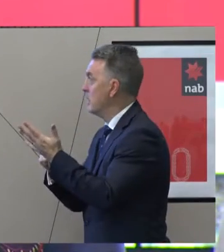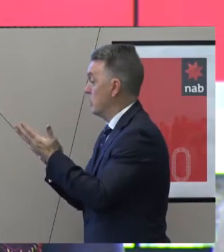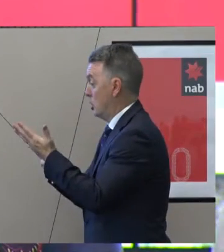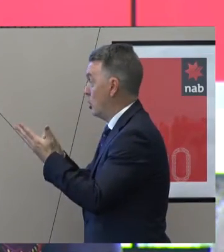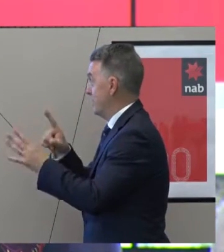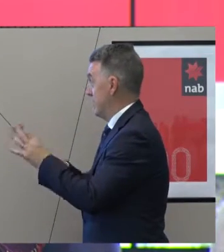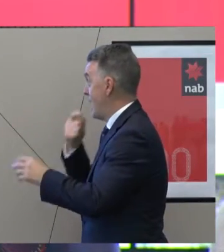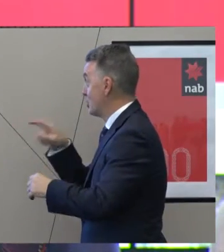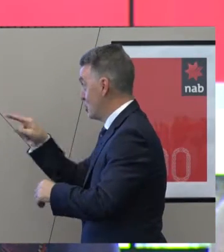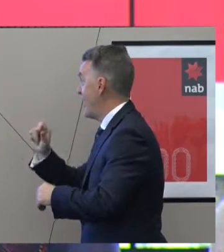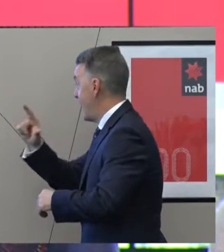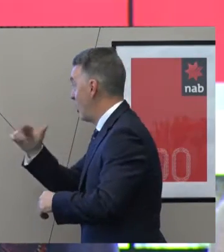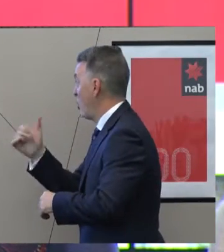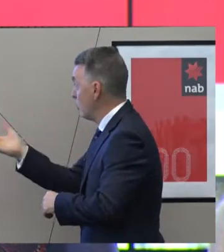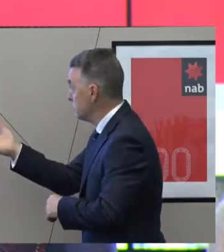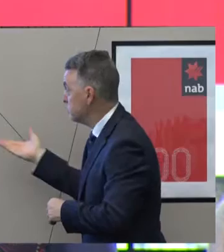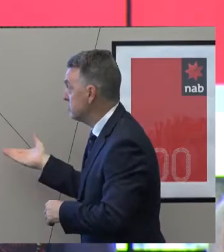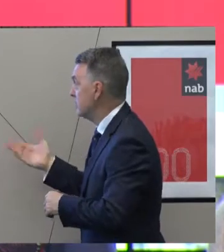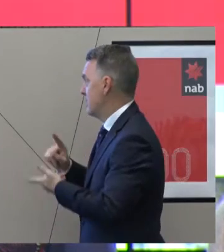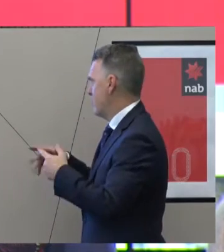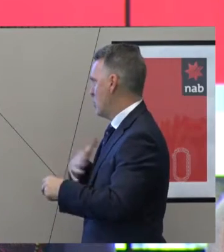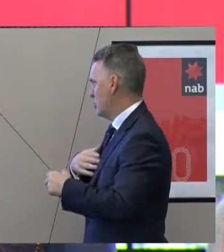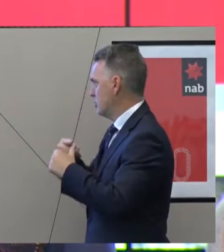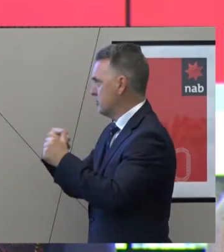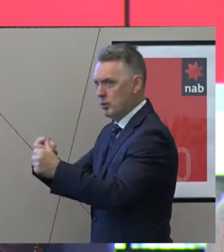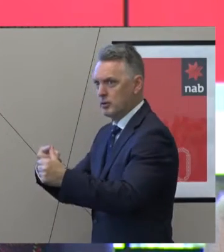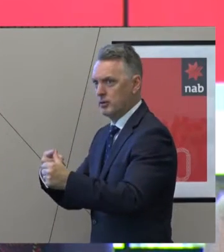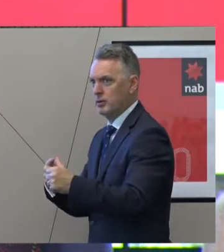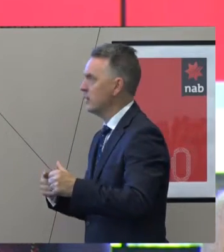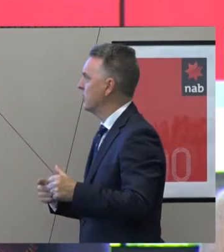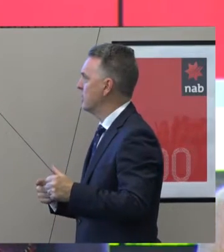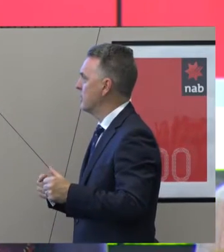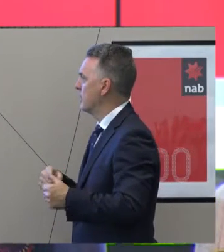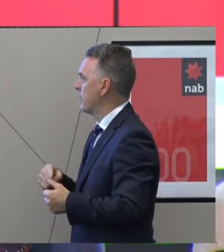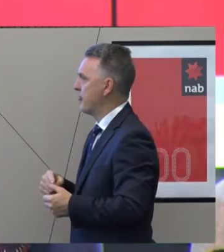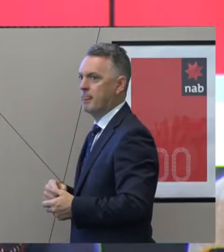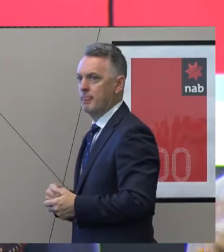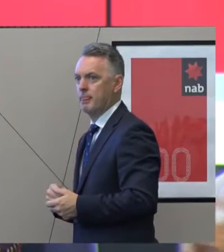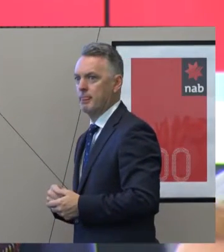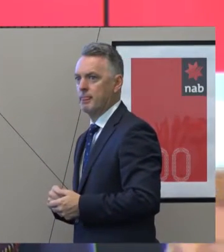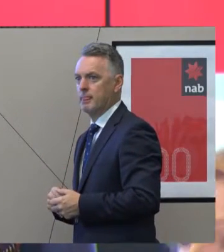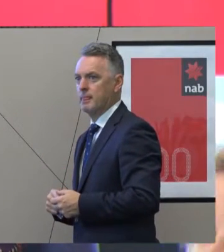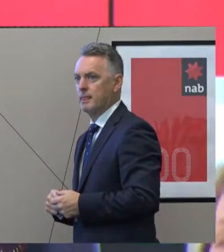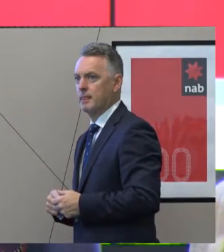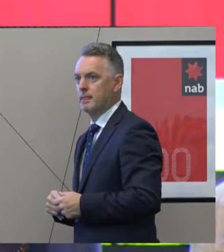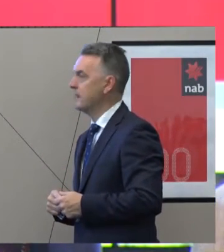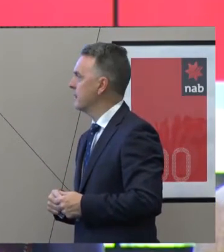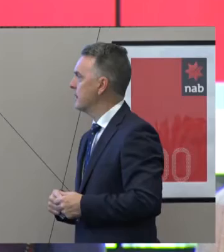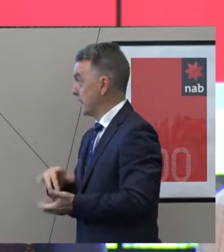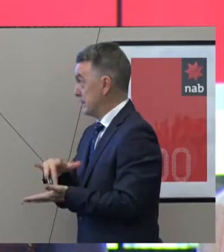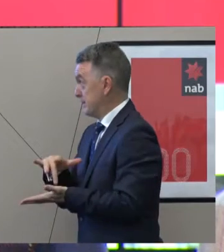but I guess anybody who would like to respond. I guess drawing on the last session and this session